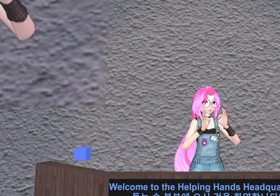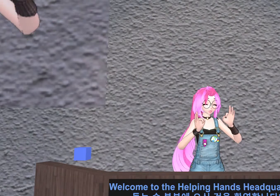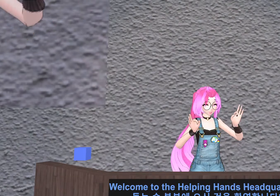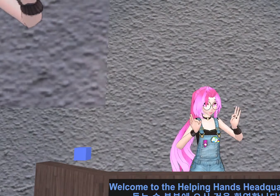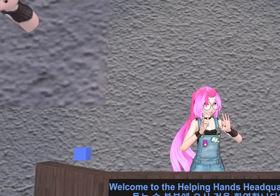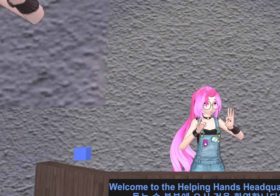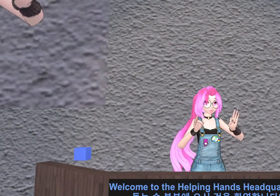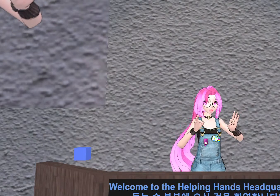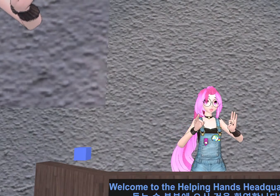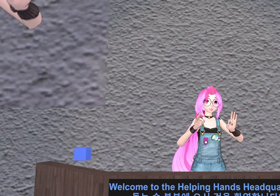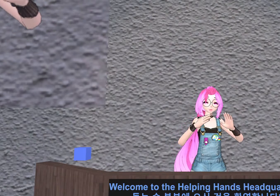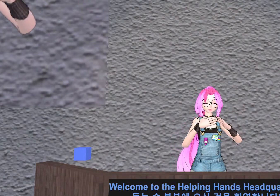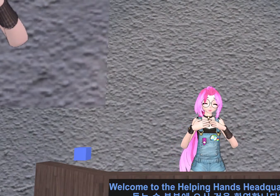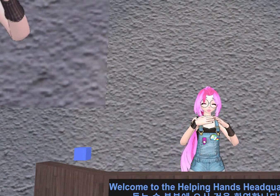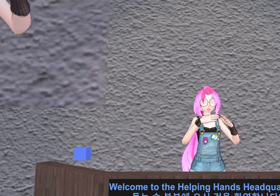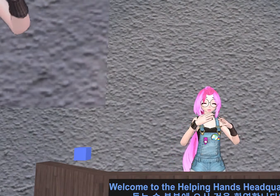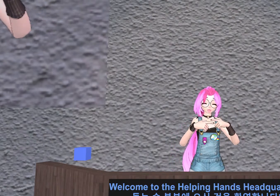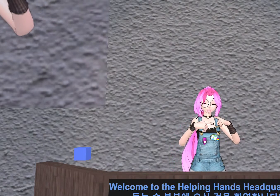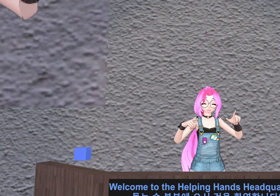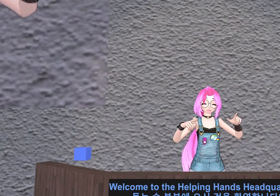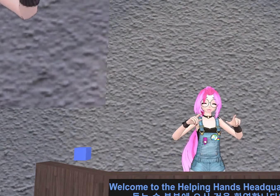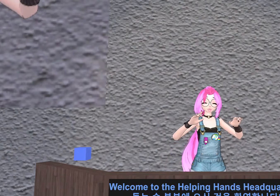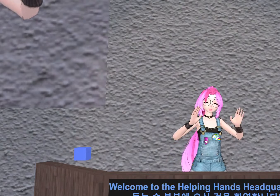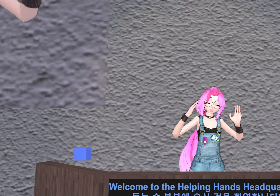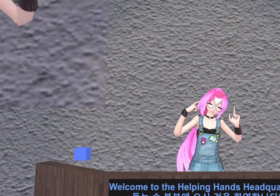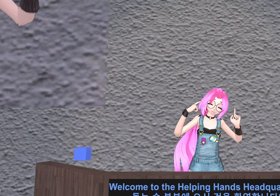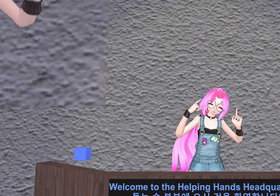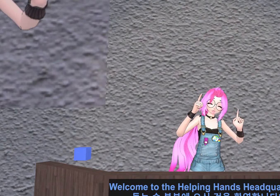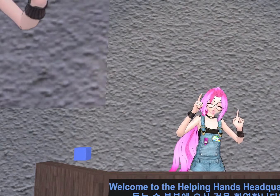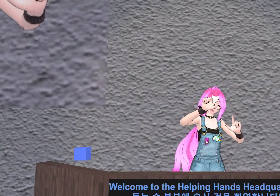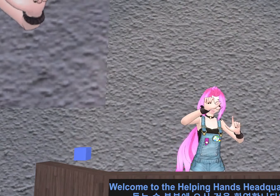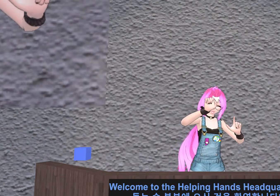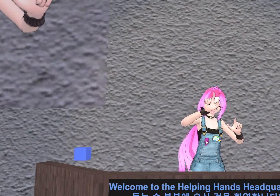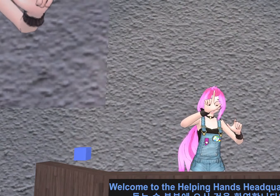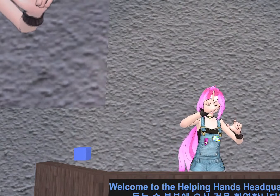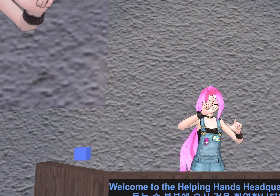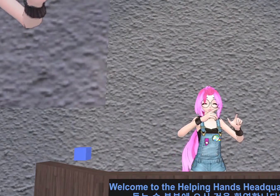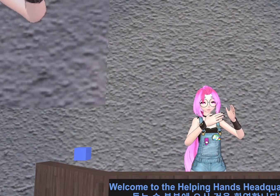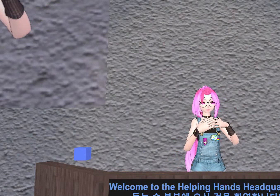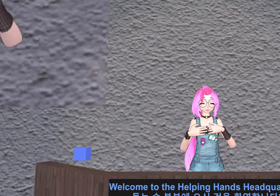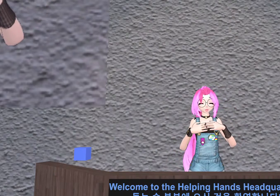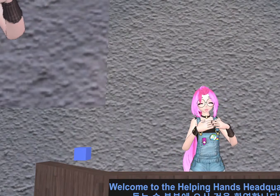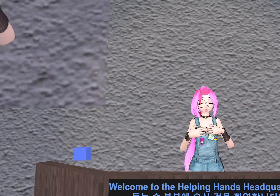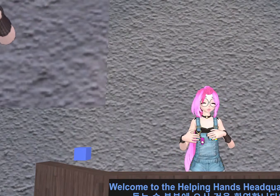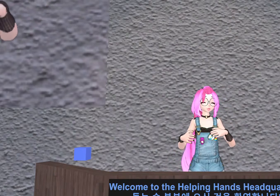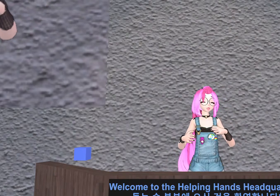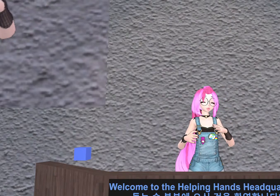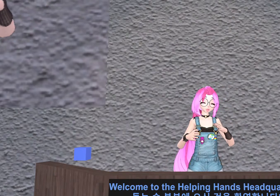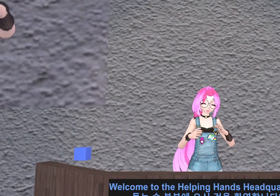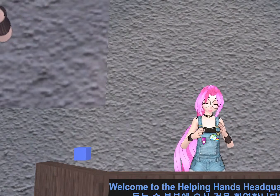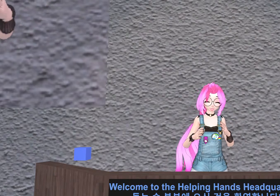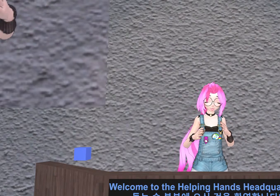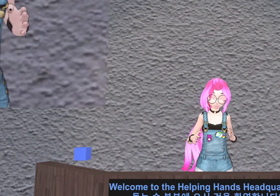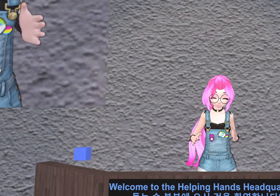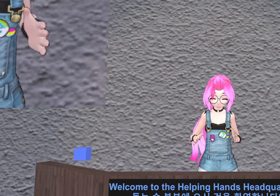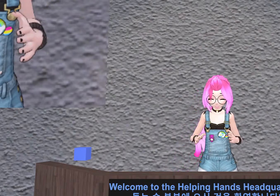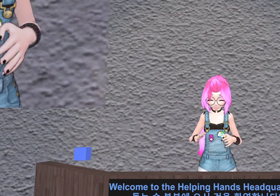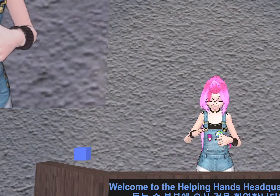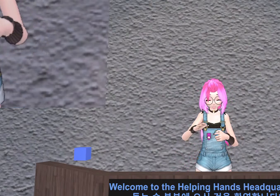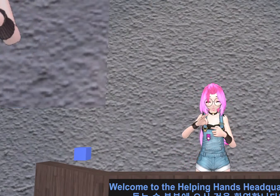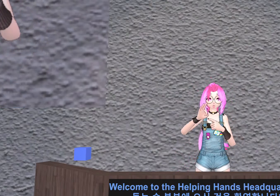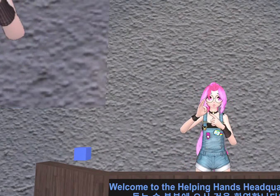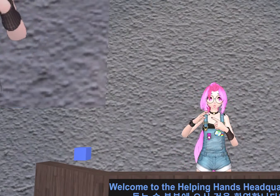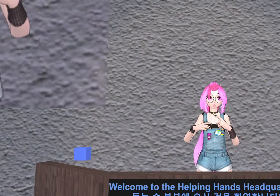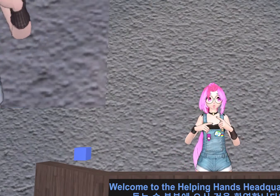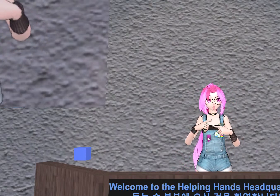And it is a dialect of American Sign Language. So when you think ASL, it stands for American Sign Language, but